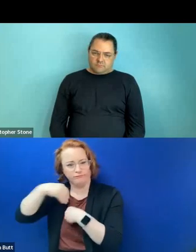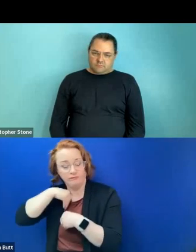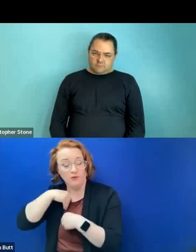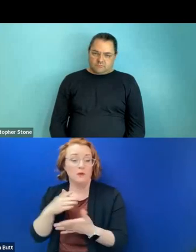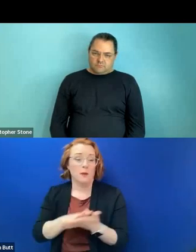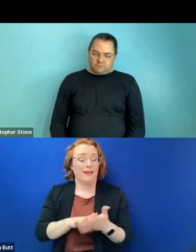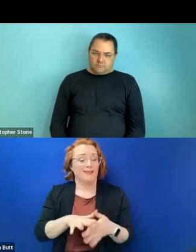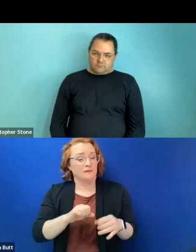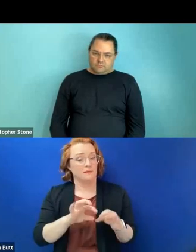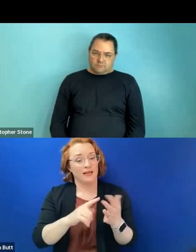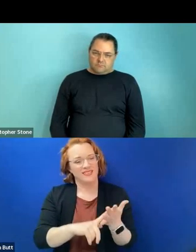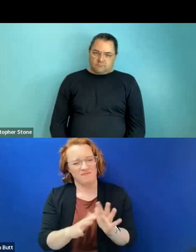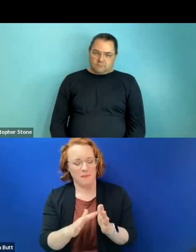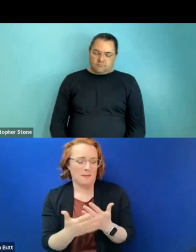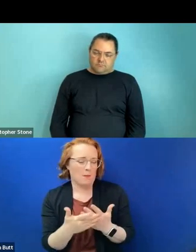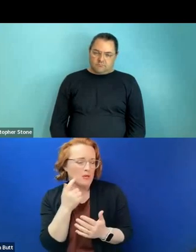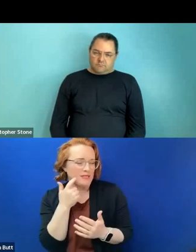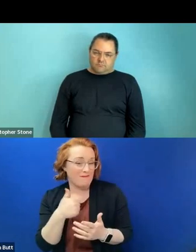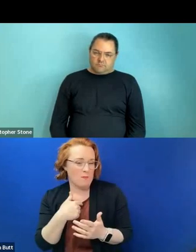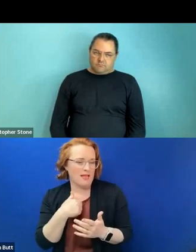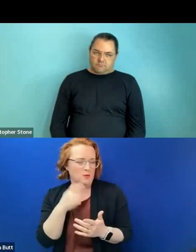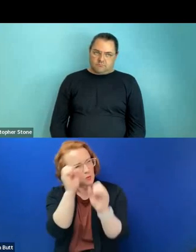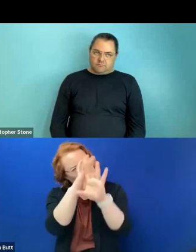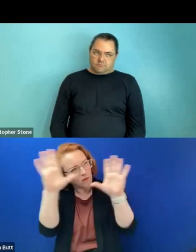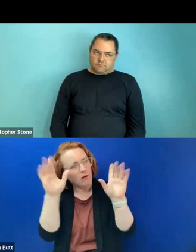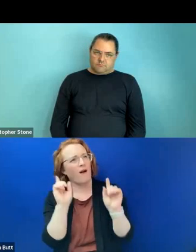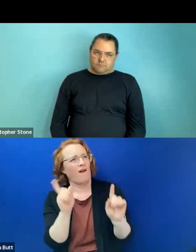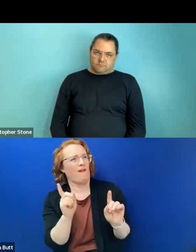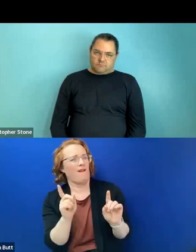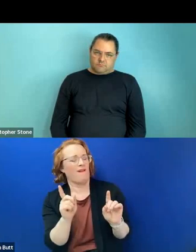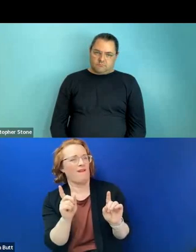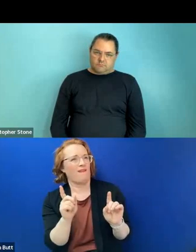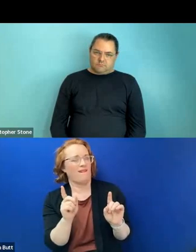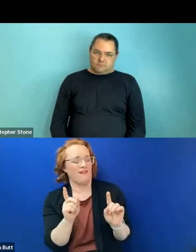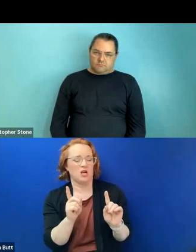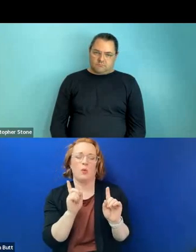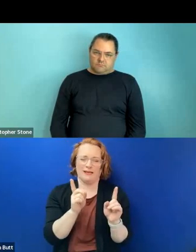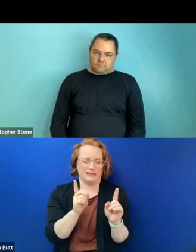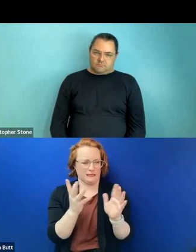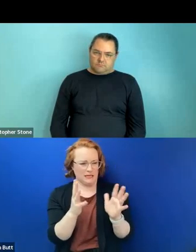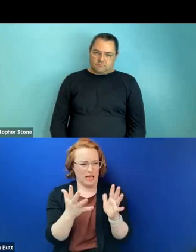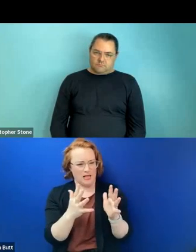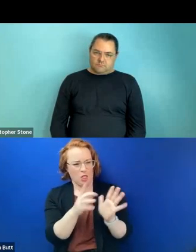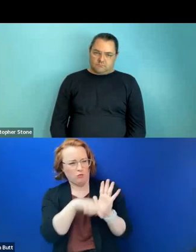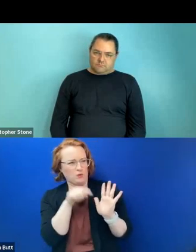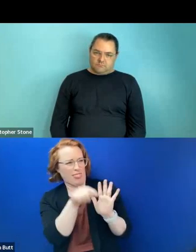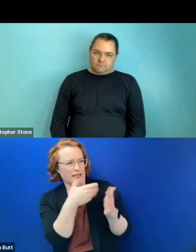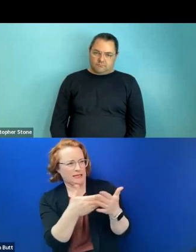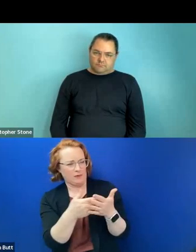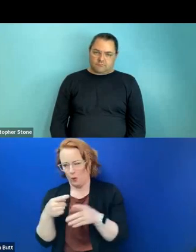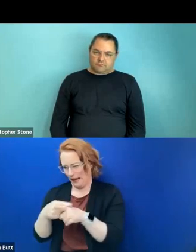easier maybe for me to realize, oh, so this is what the rules are